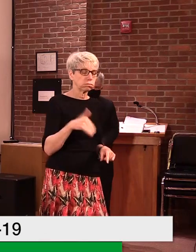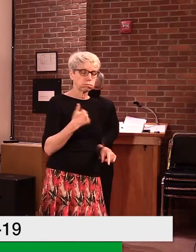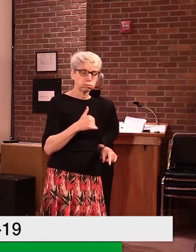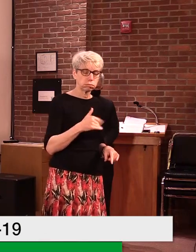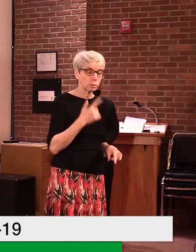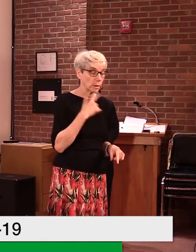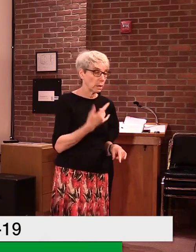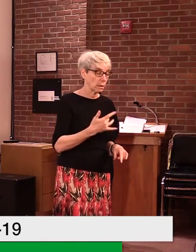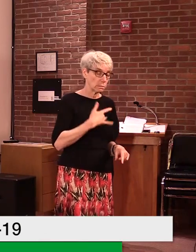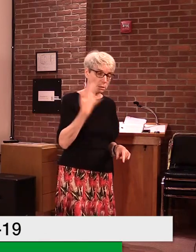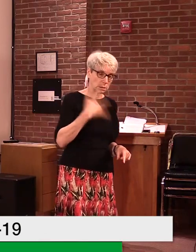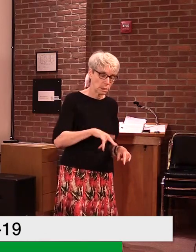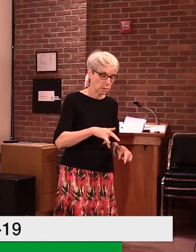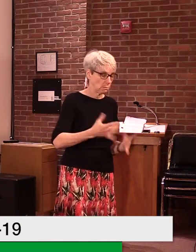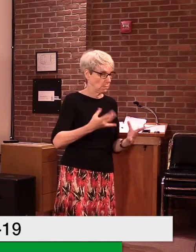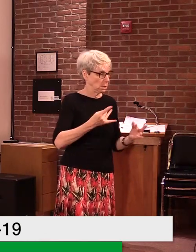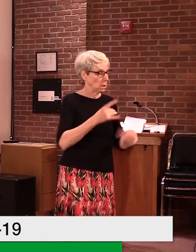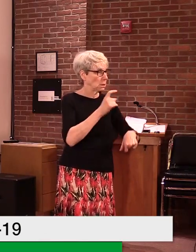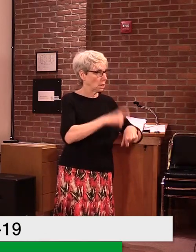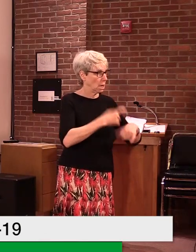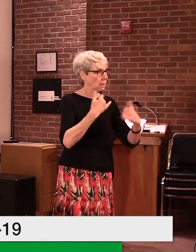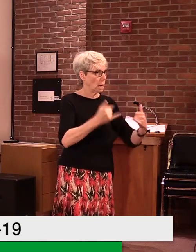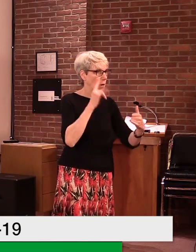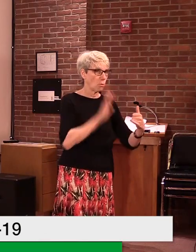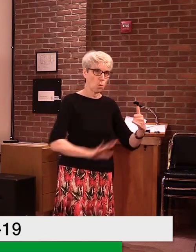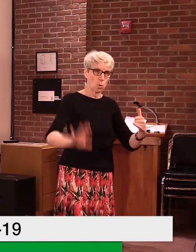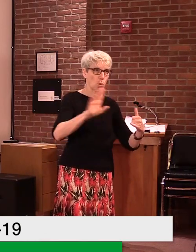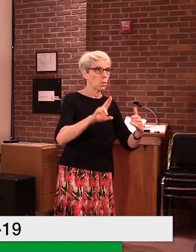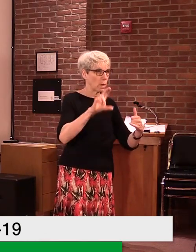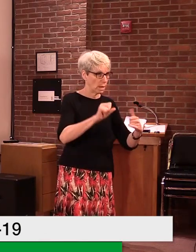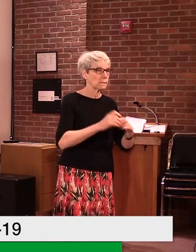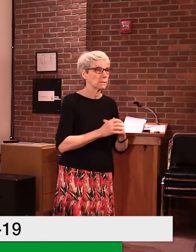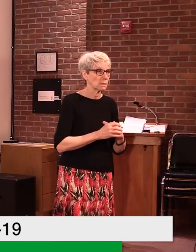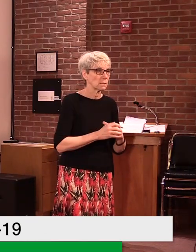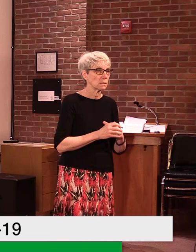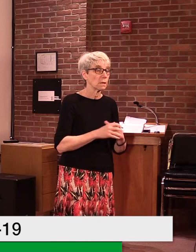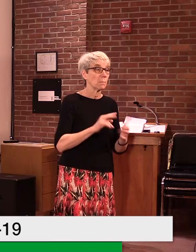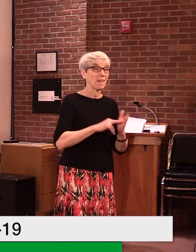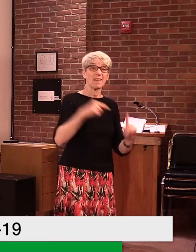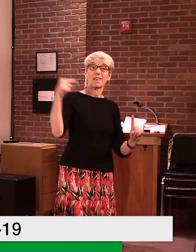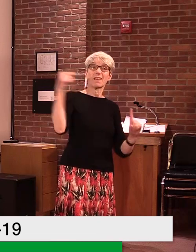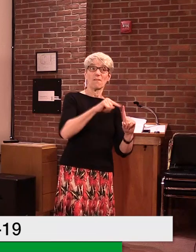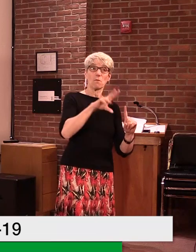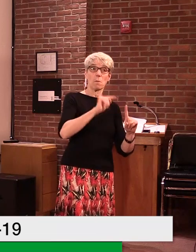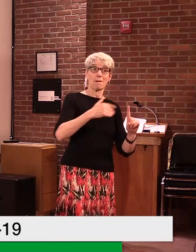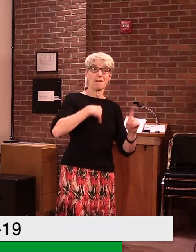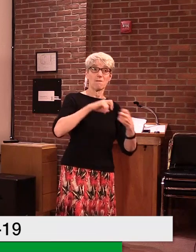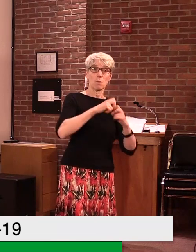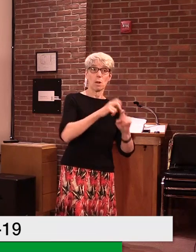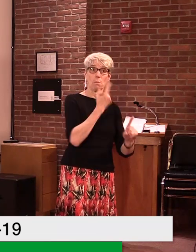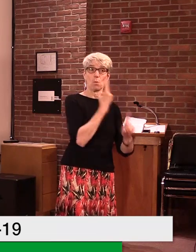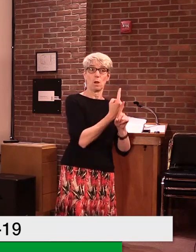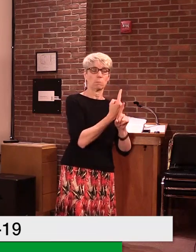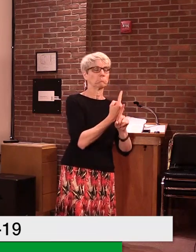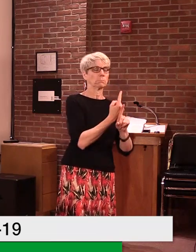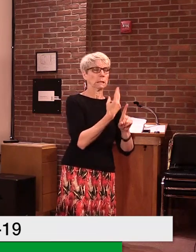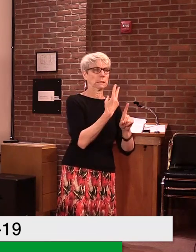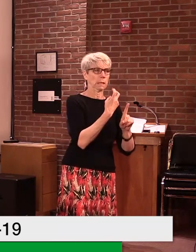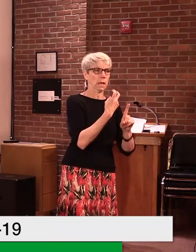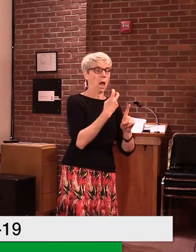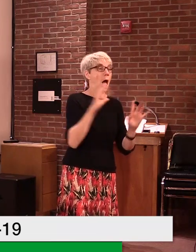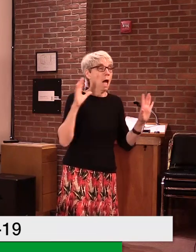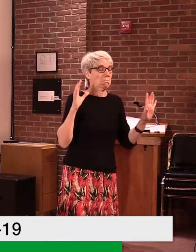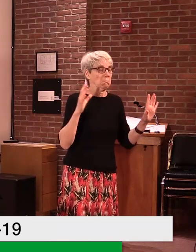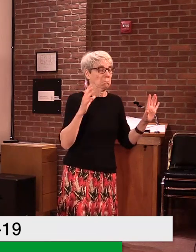time for us as a country. I don't know if that would be unique to Vermont. I would suspect, although I have nothing